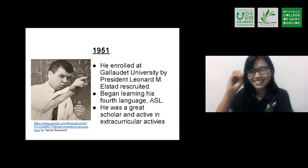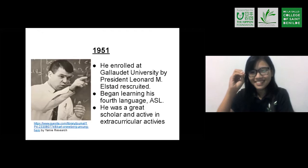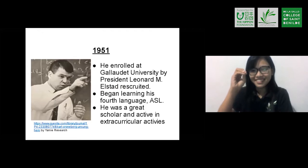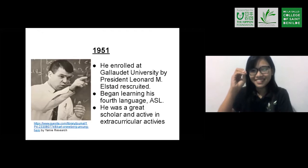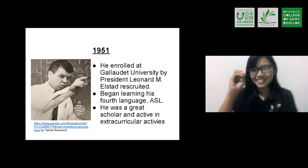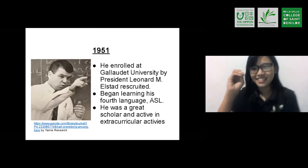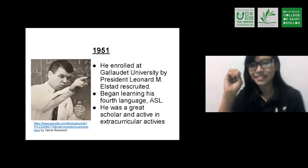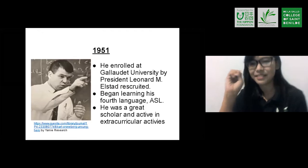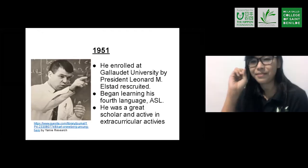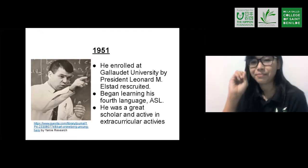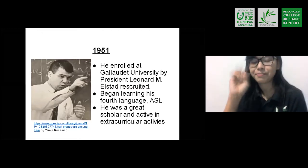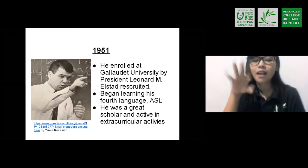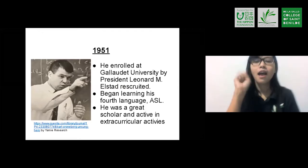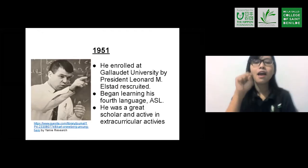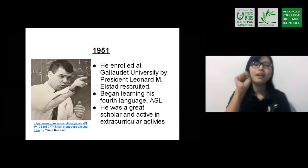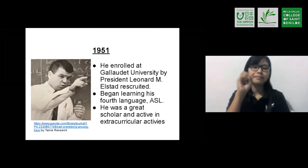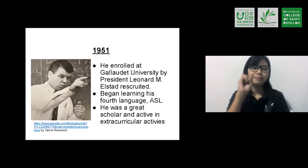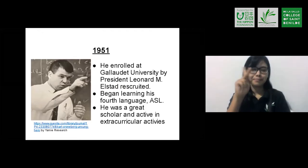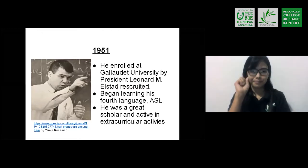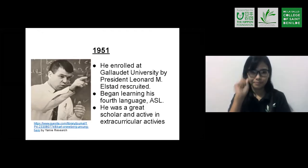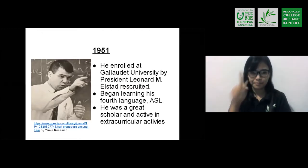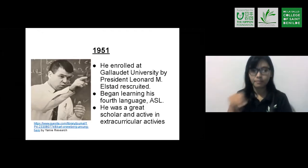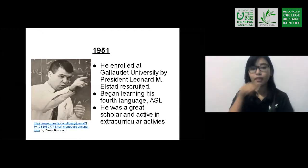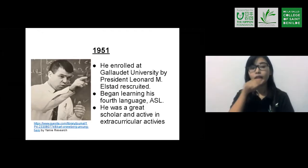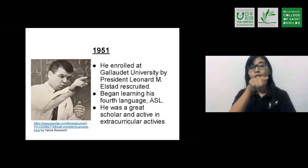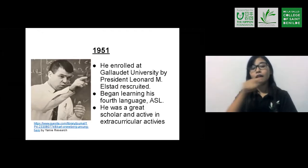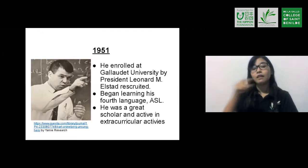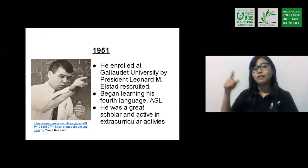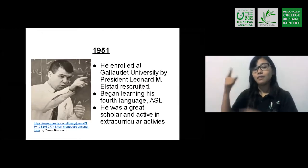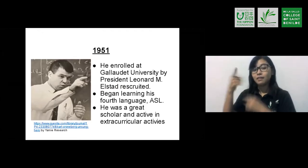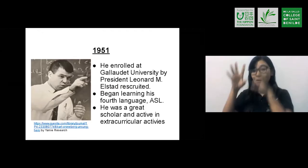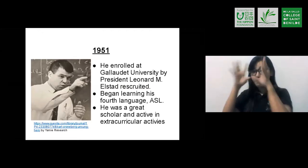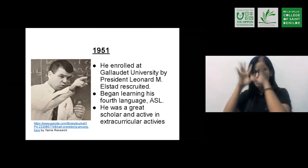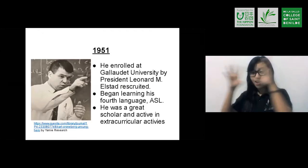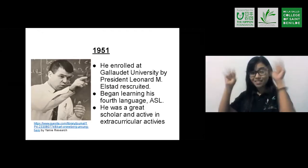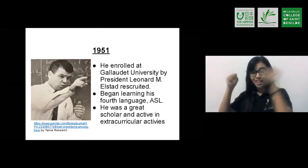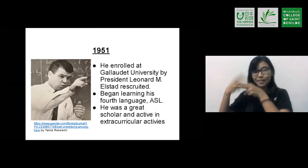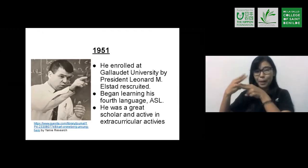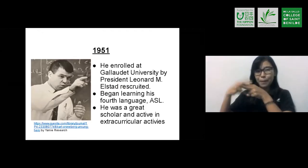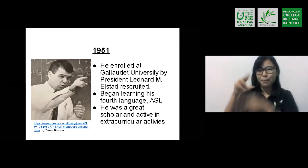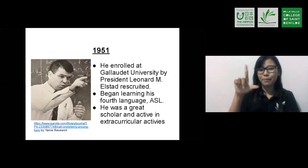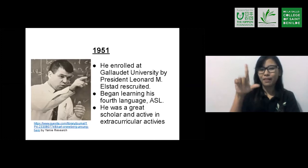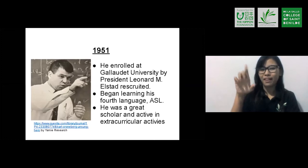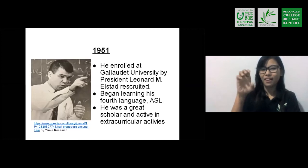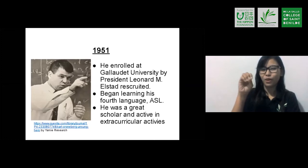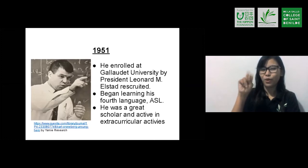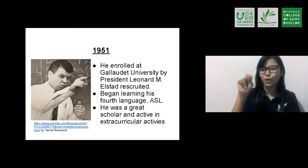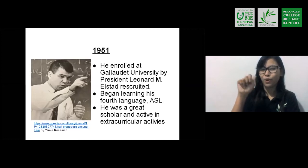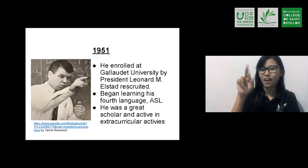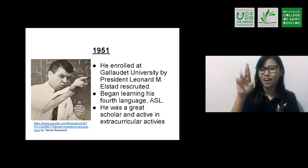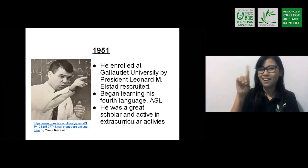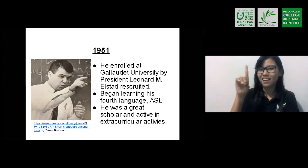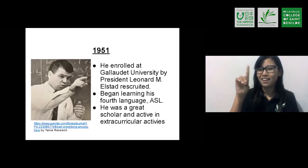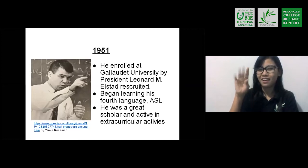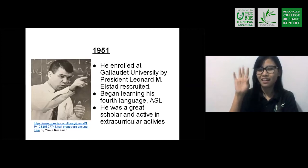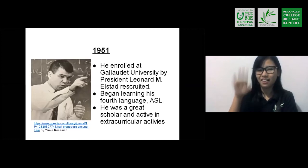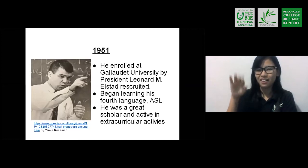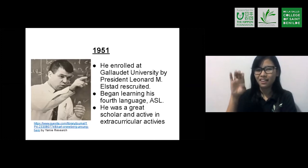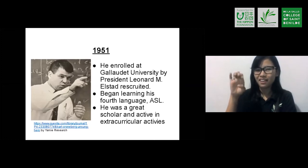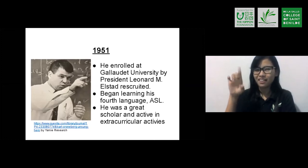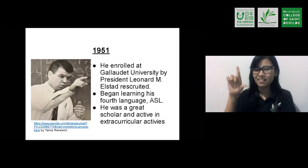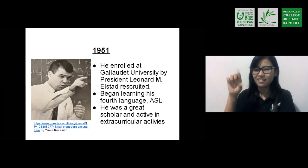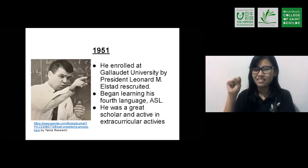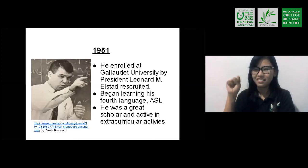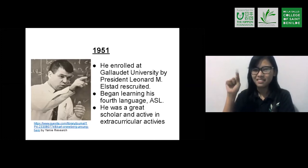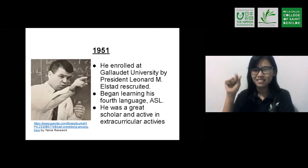So, okay, jumping a little too far. All right. The president of